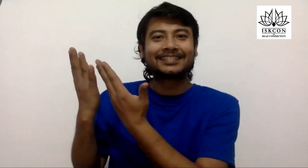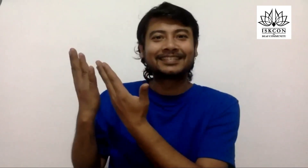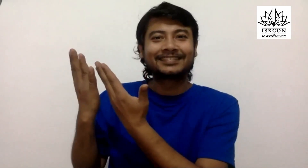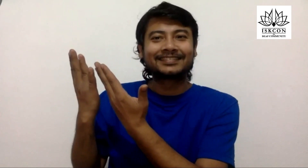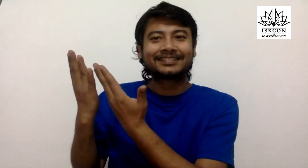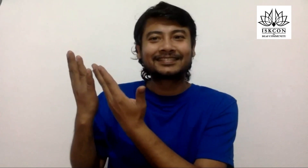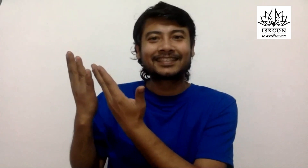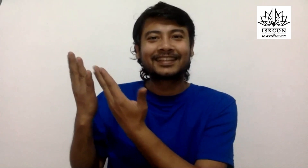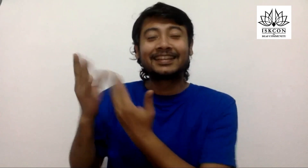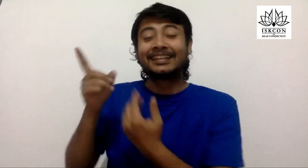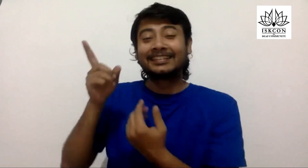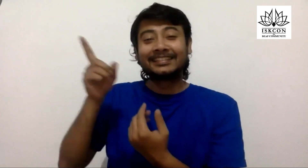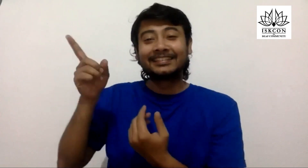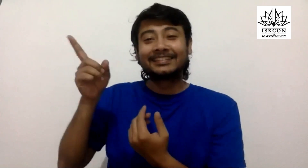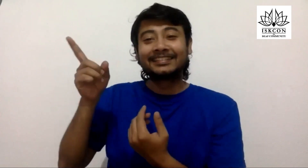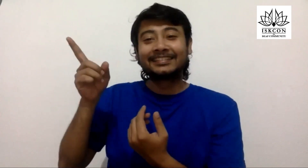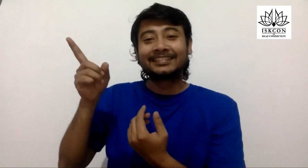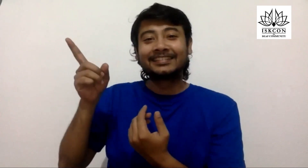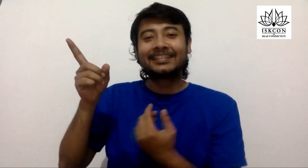be ever manifest in my heart.